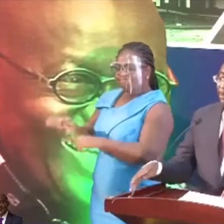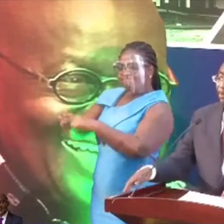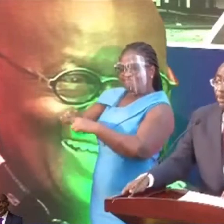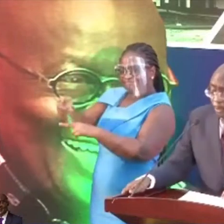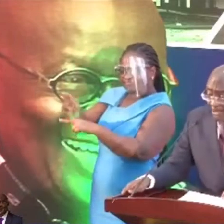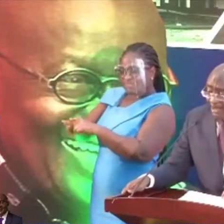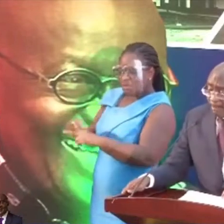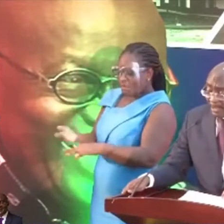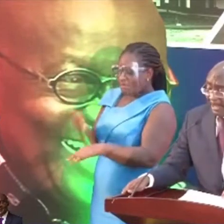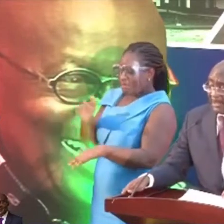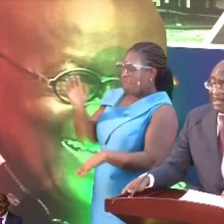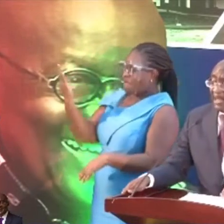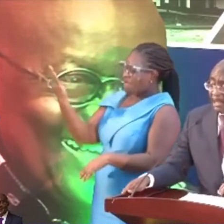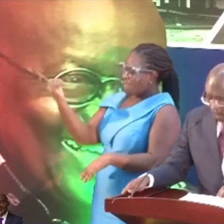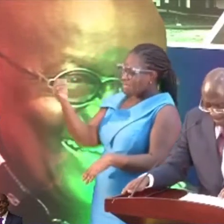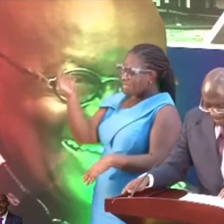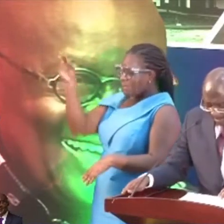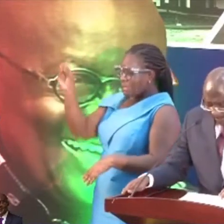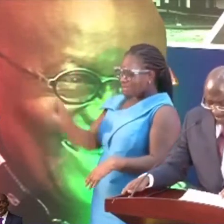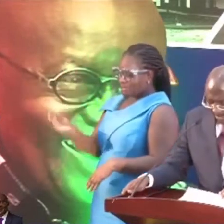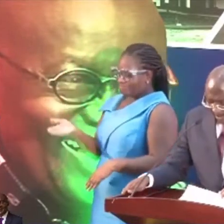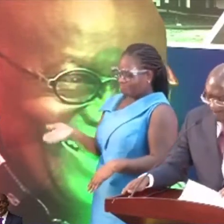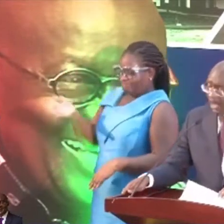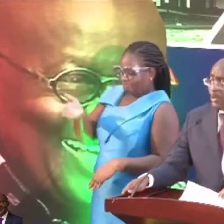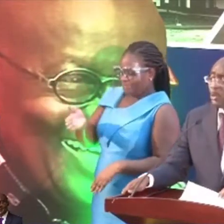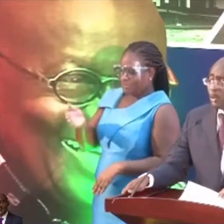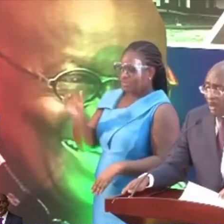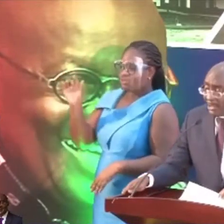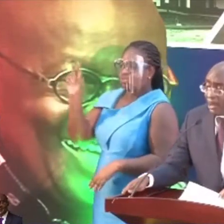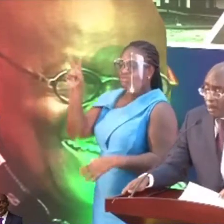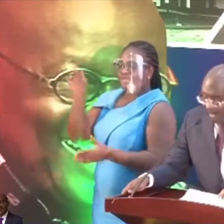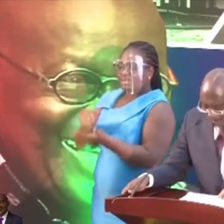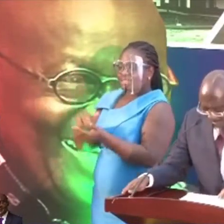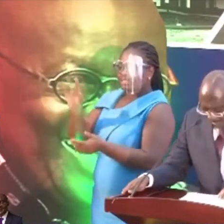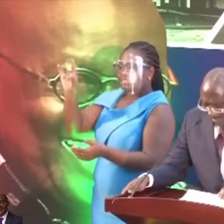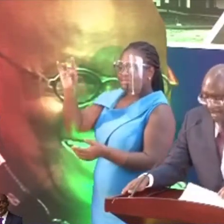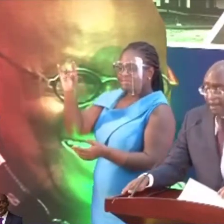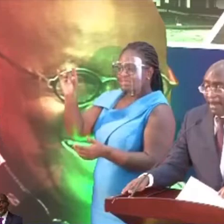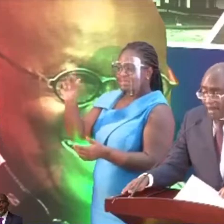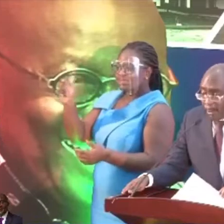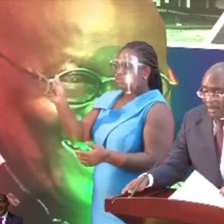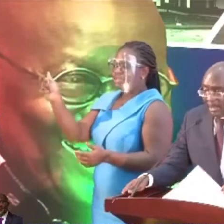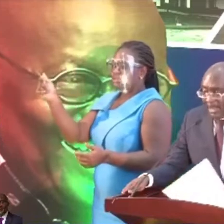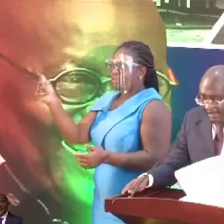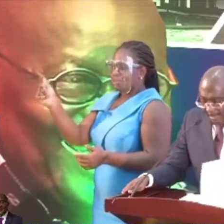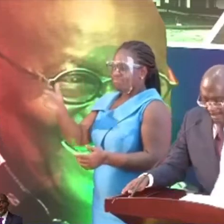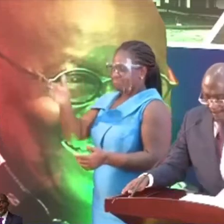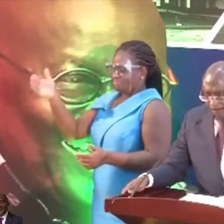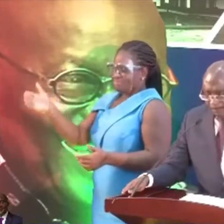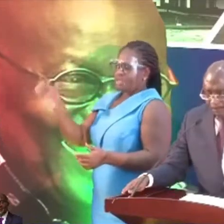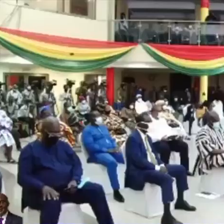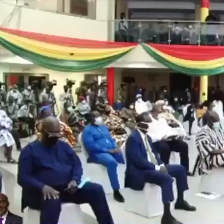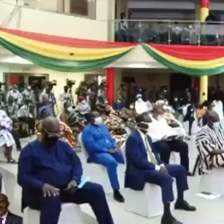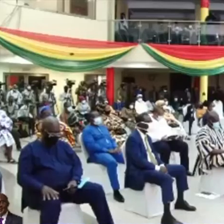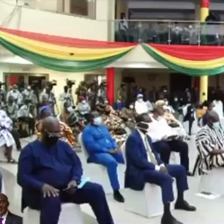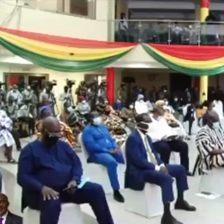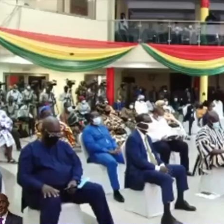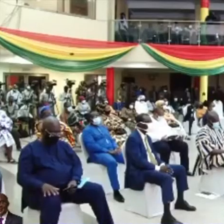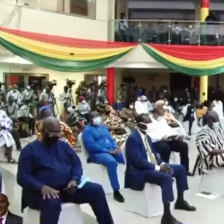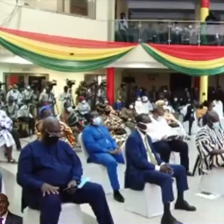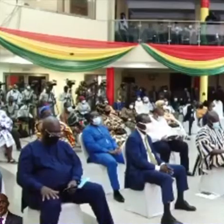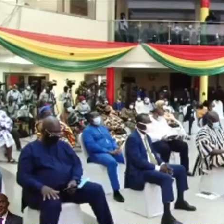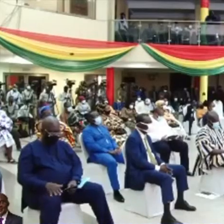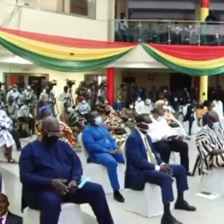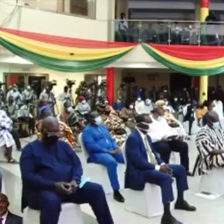from 14% in 2017 to 21% by 2019.